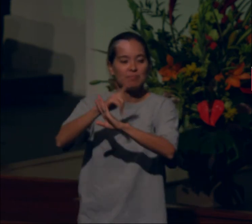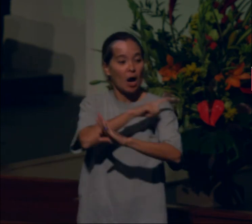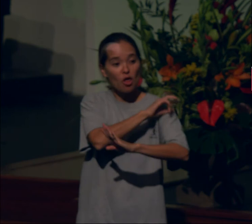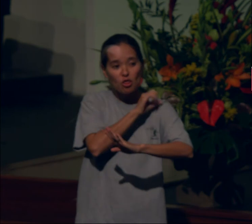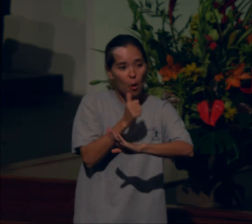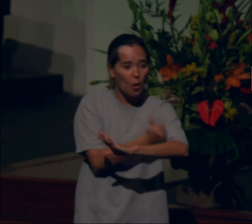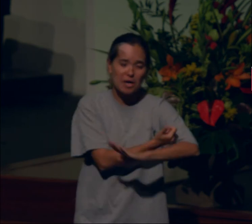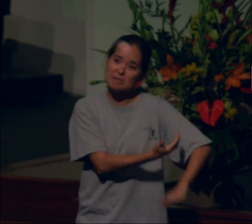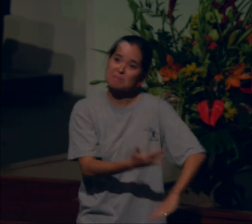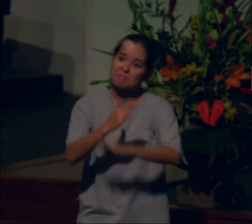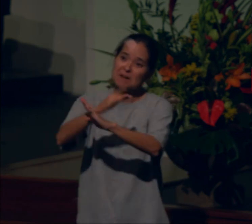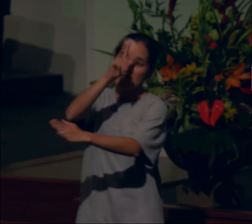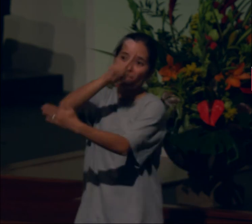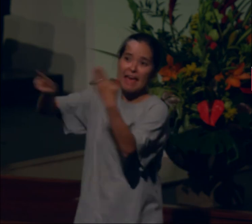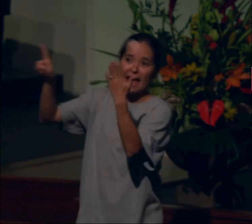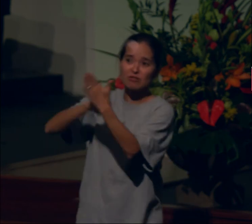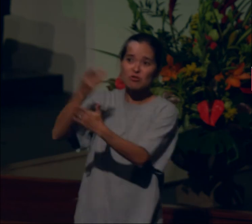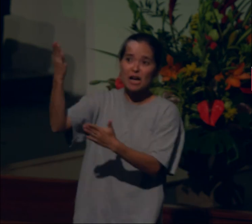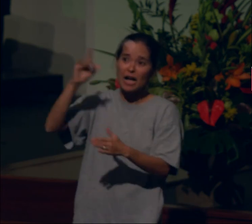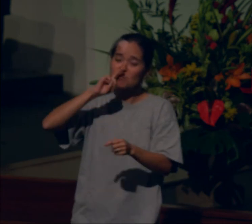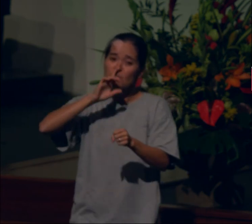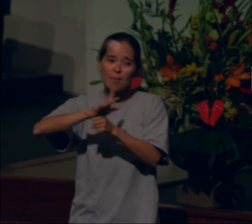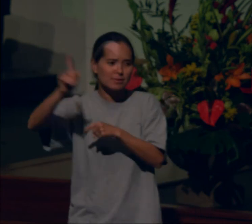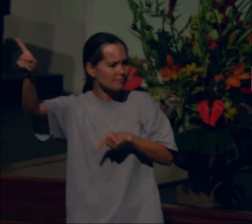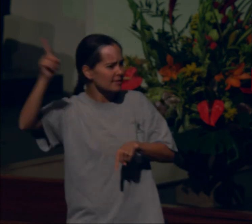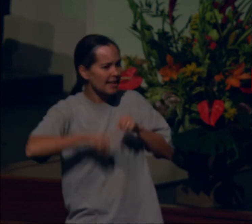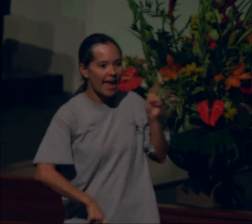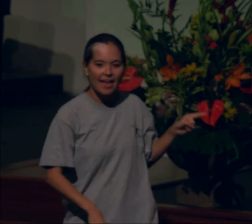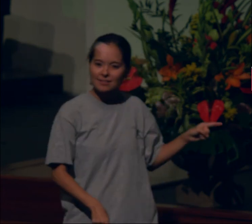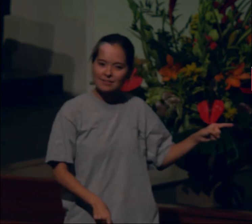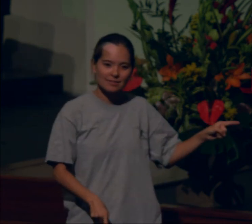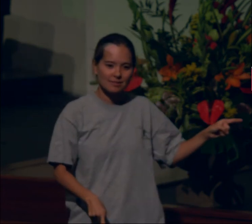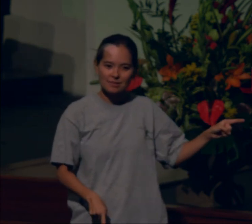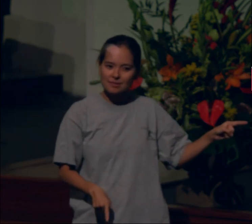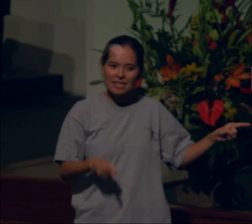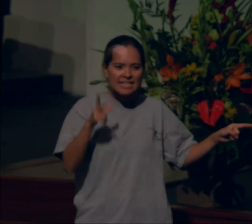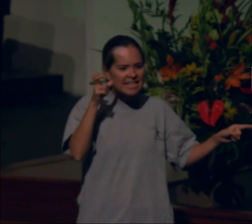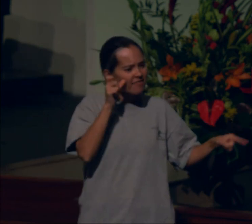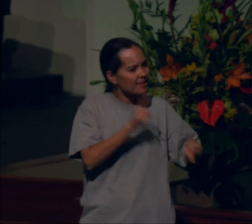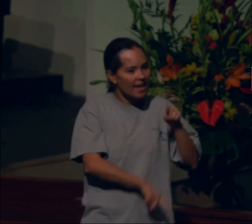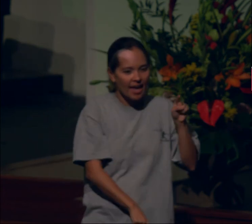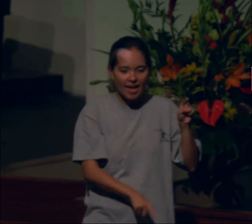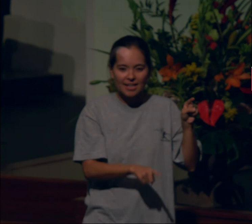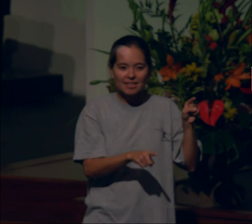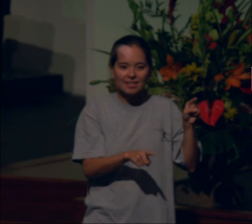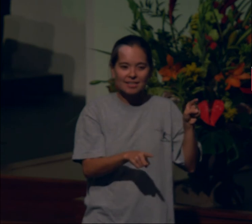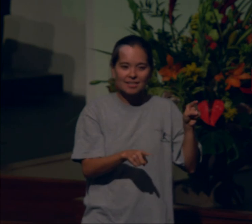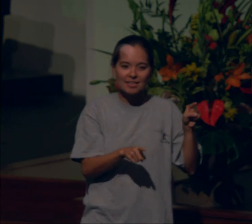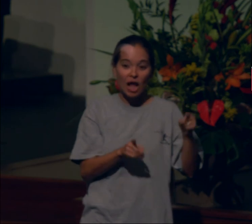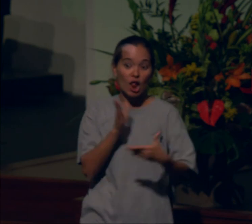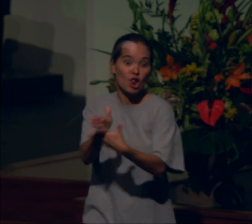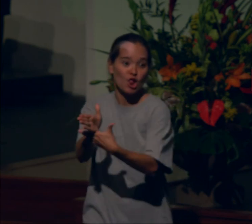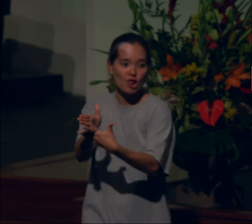authority to cancel out your promise. Are you getting that?